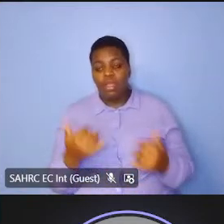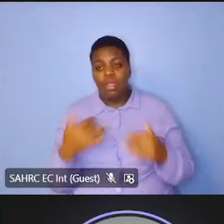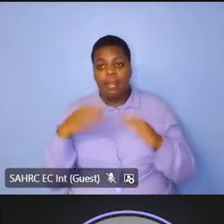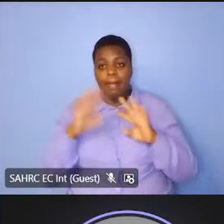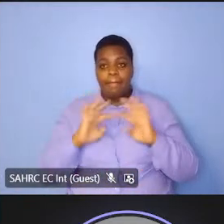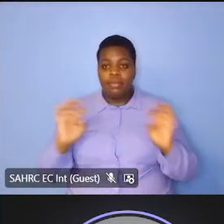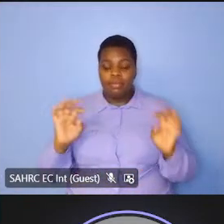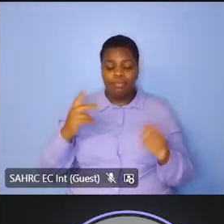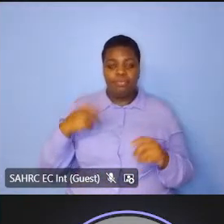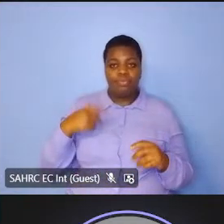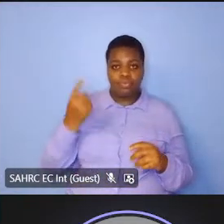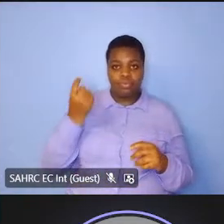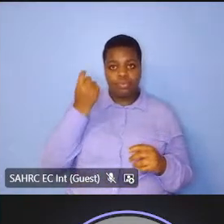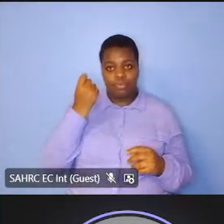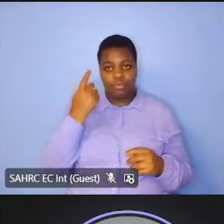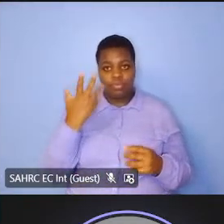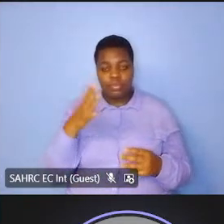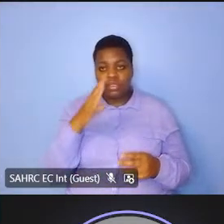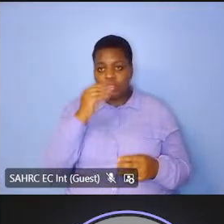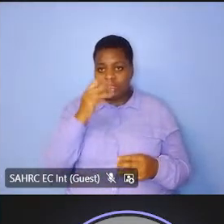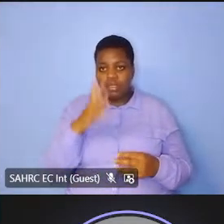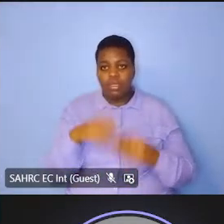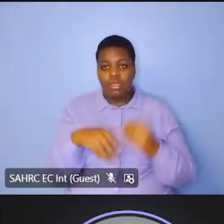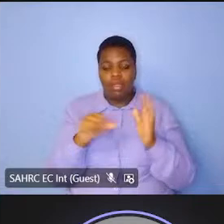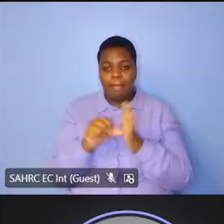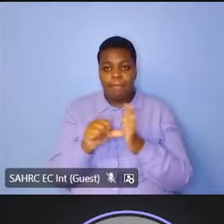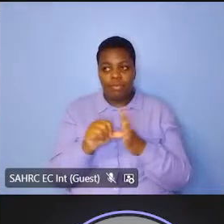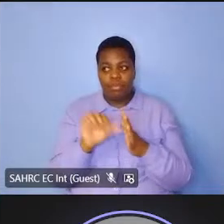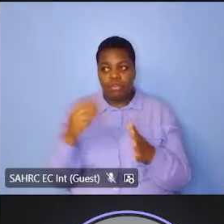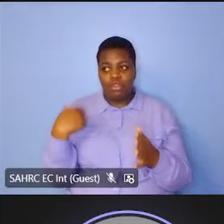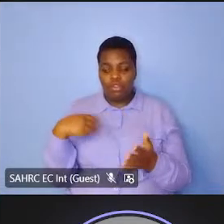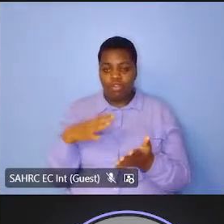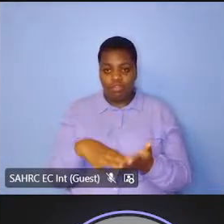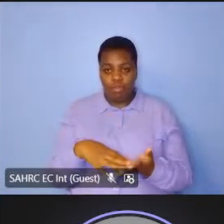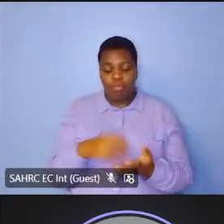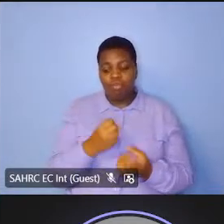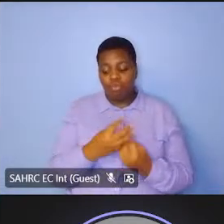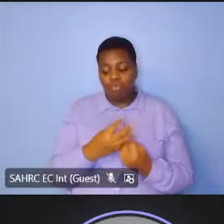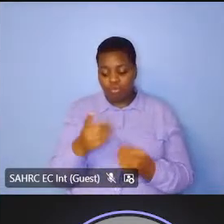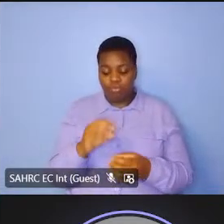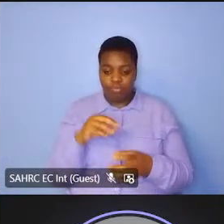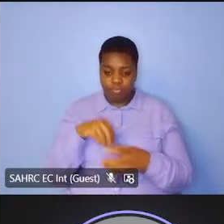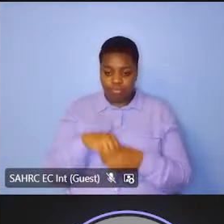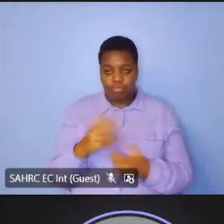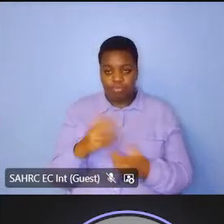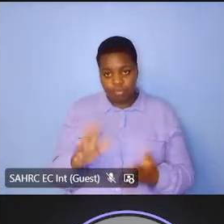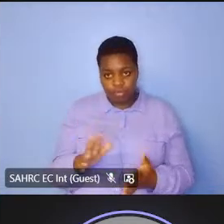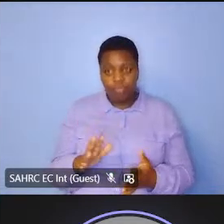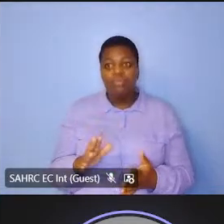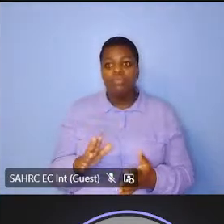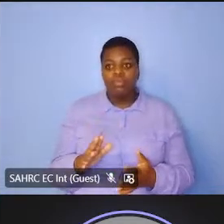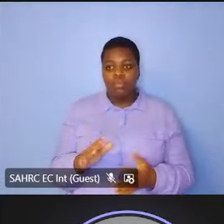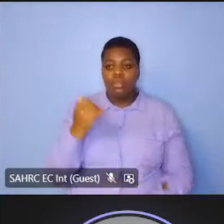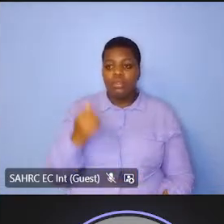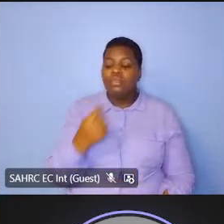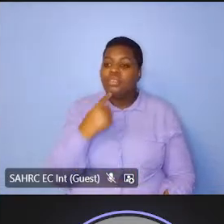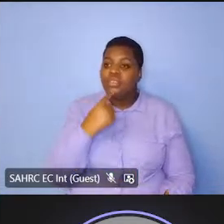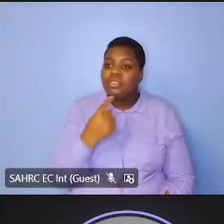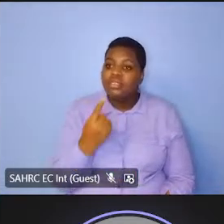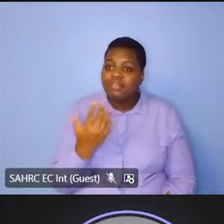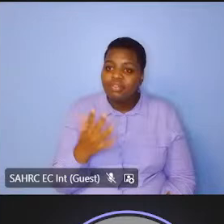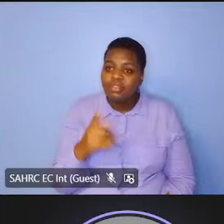about the importance of school uniforms. Many people, particularly in the human rights arena, have said that uniforms